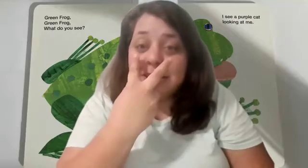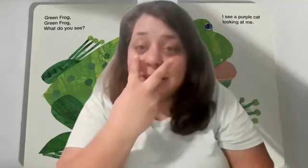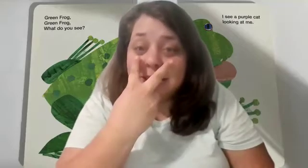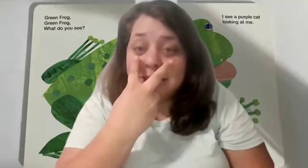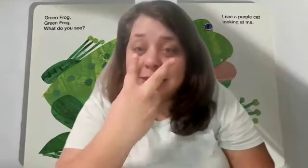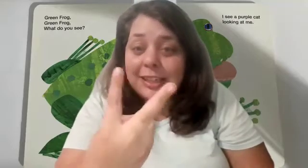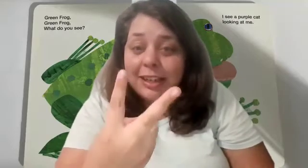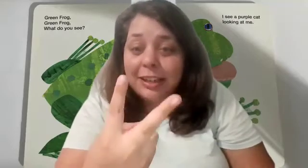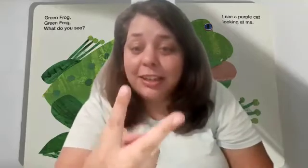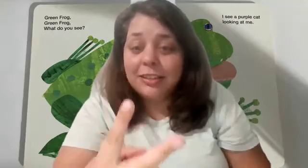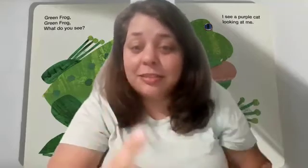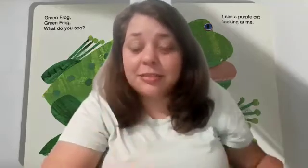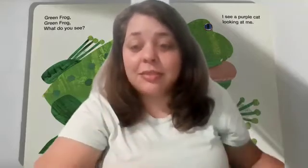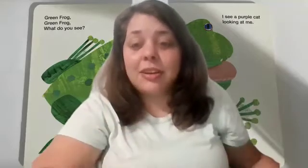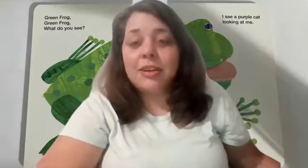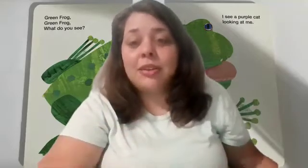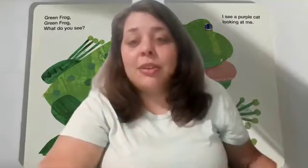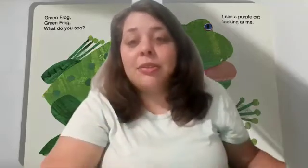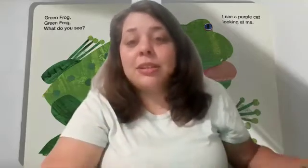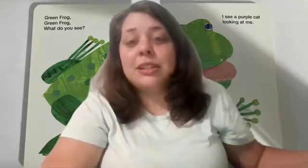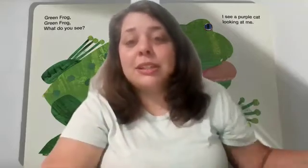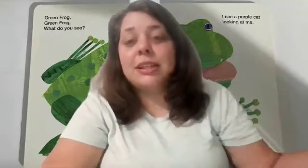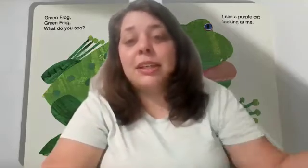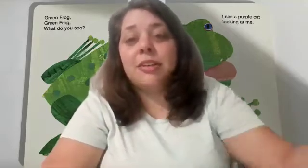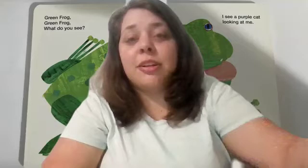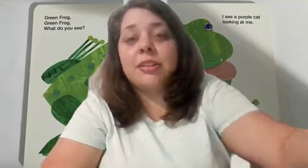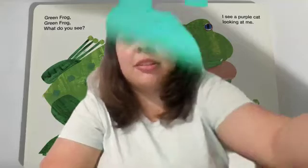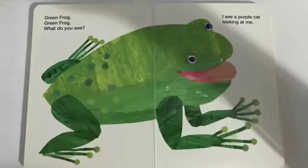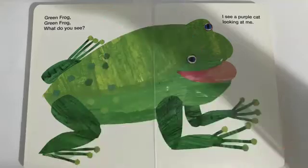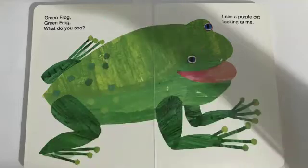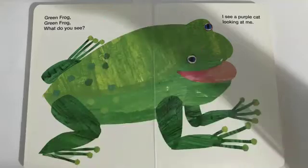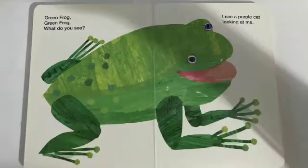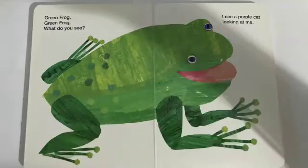I see. Who does he see here?